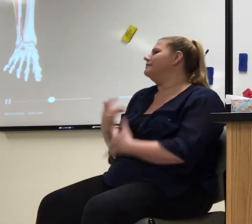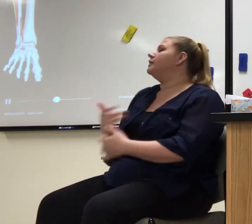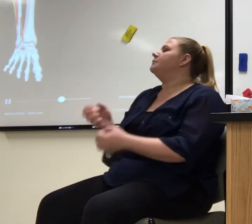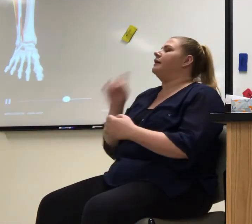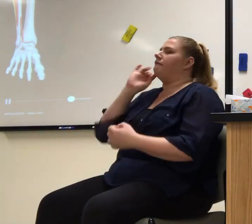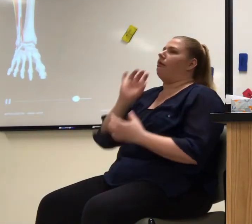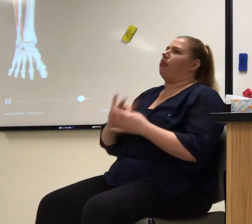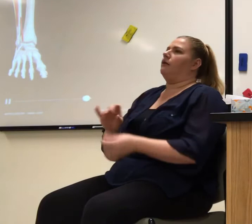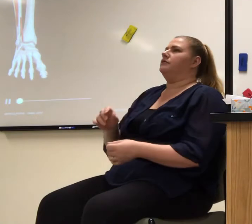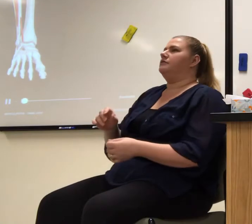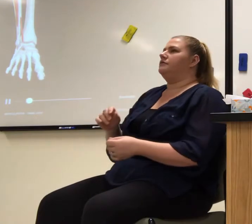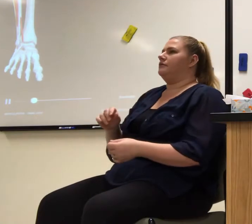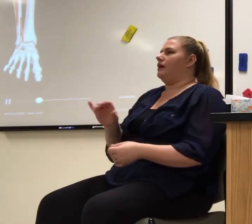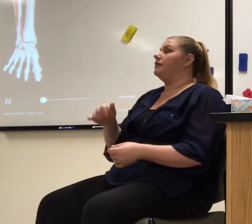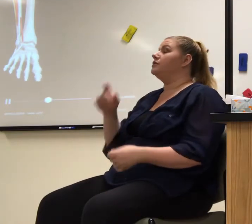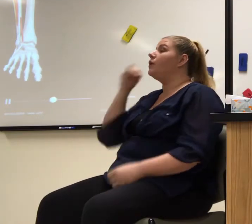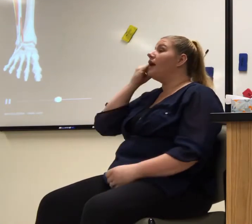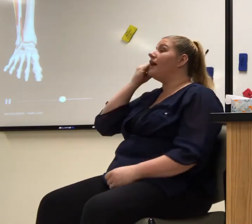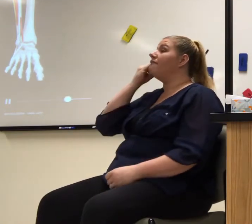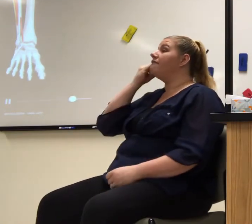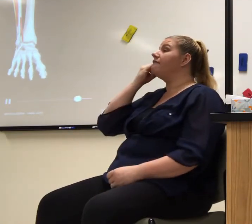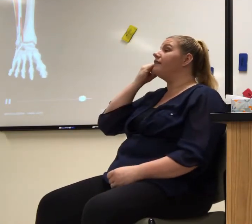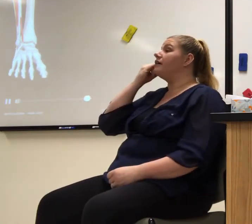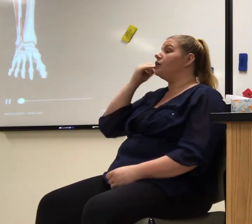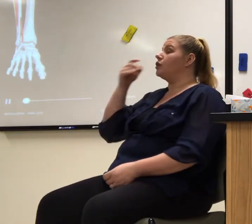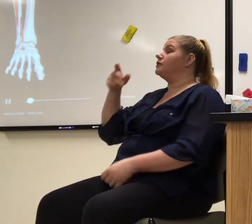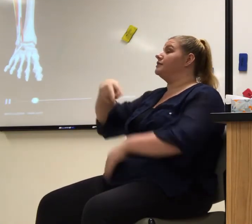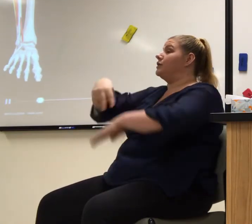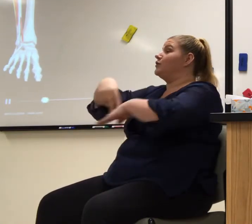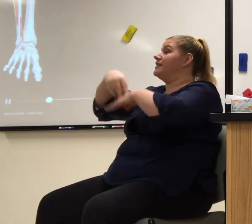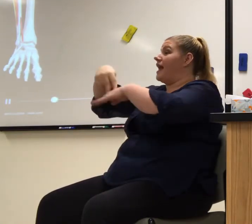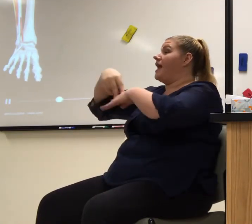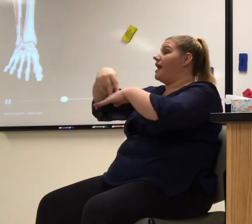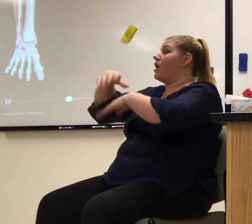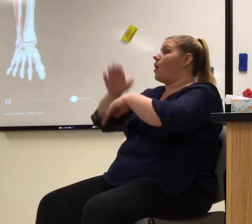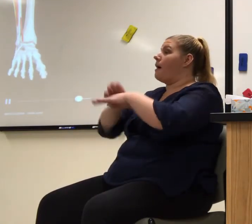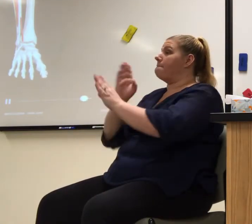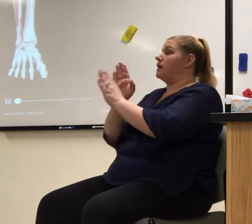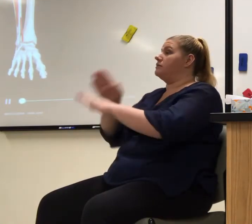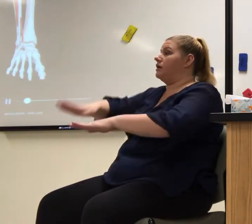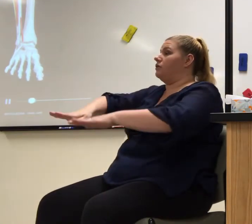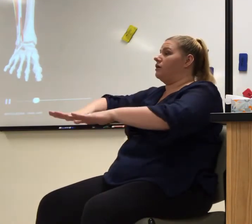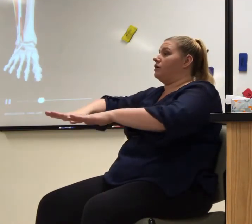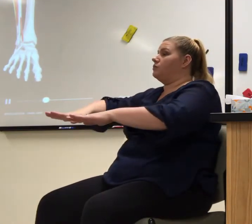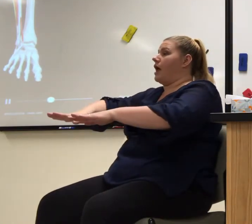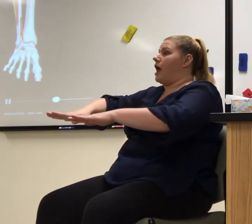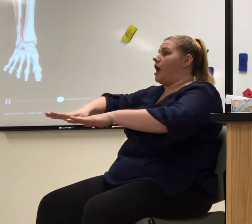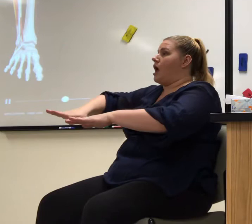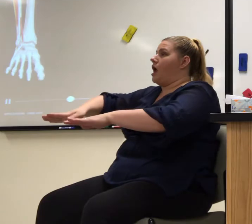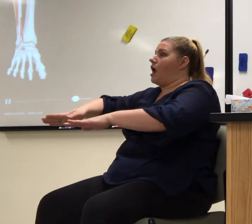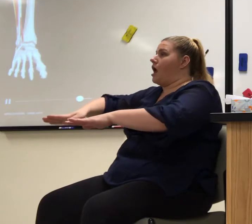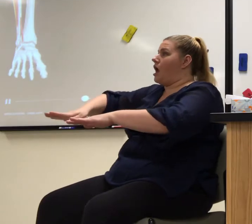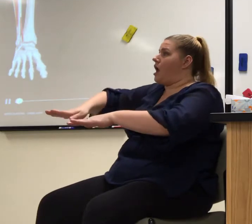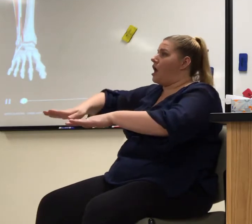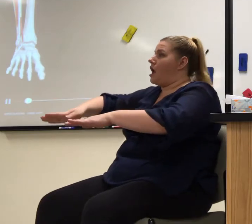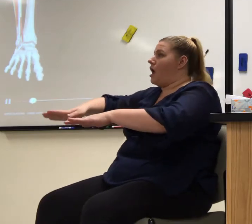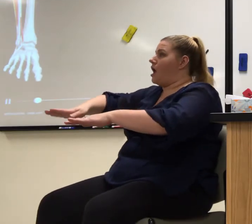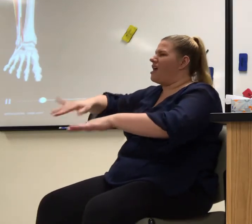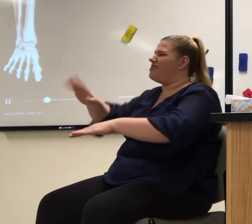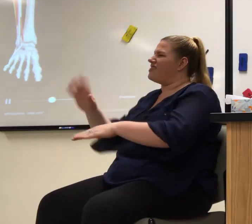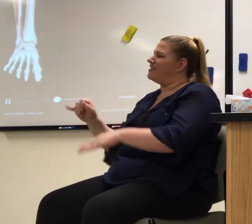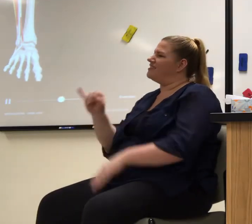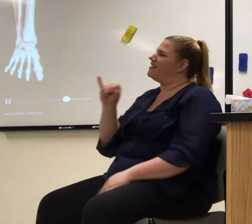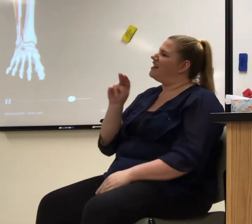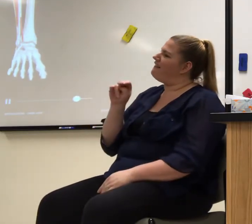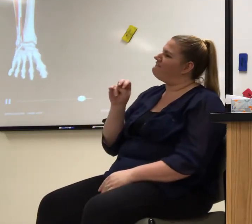do is, like, if you're standing on a bus and you sway back and forth, that's really inversion, eversion